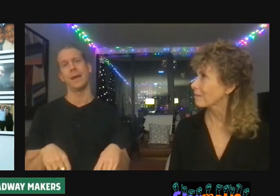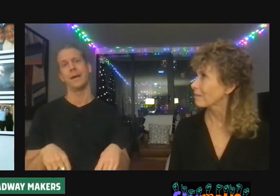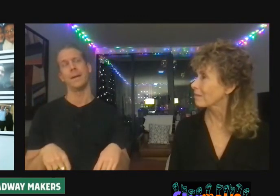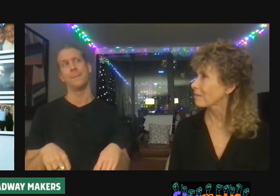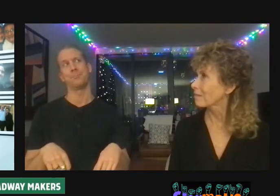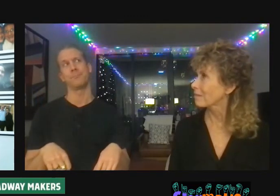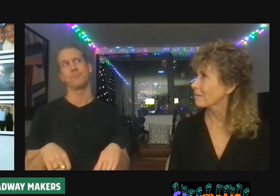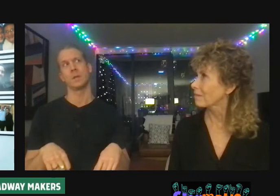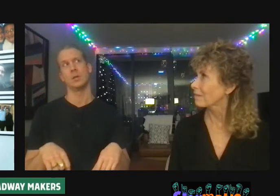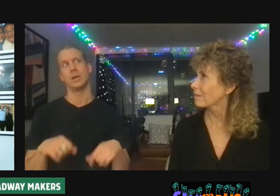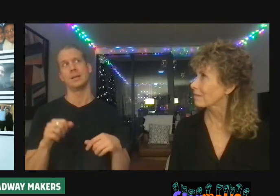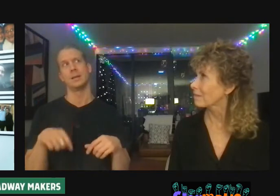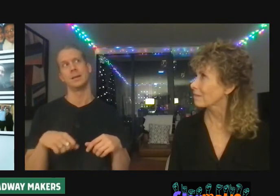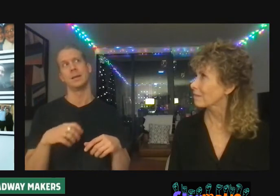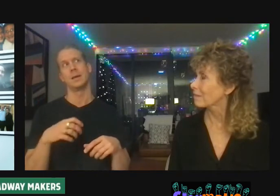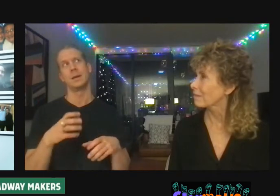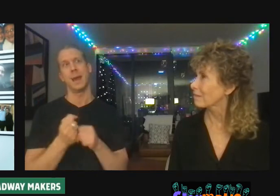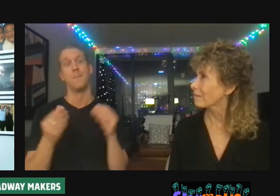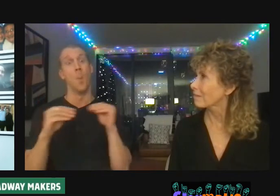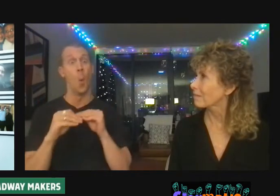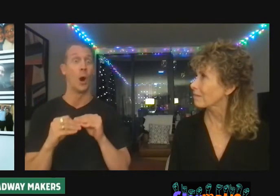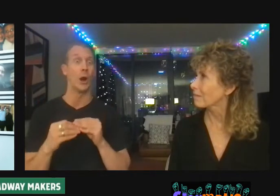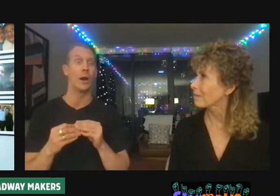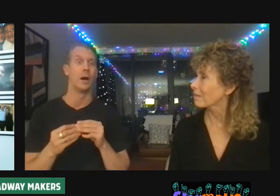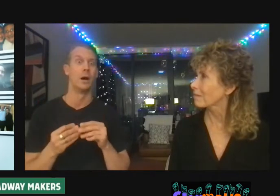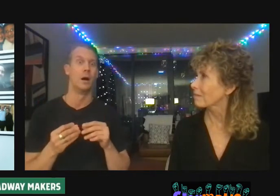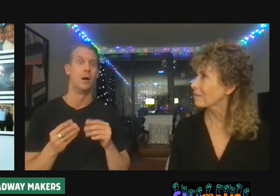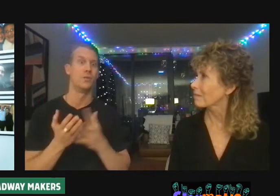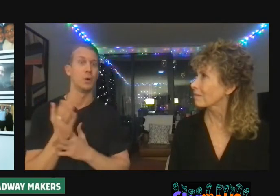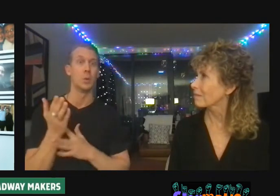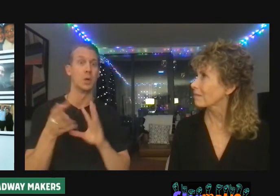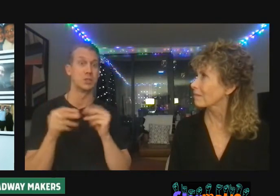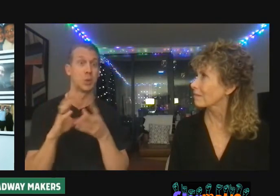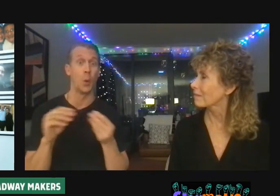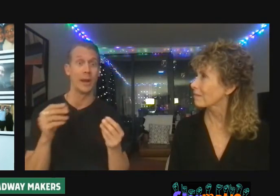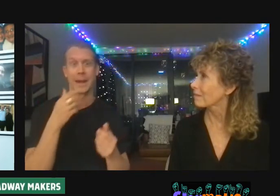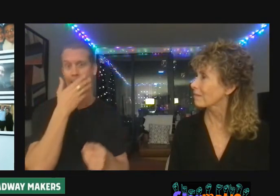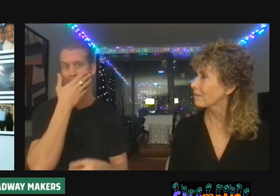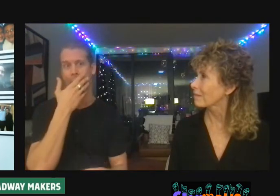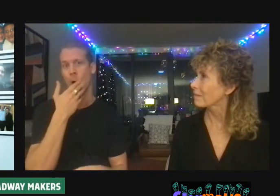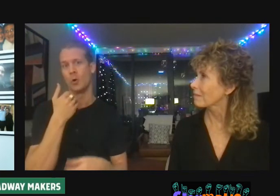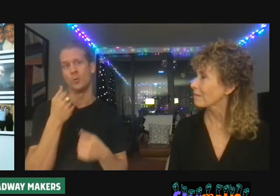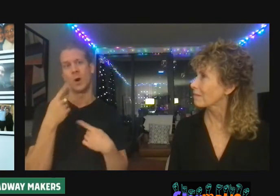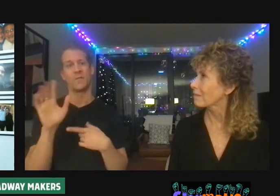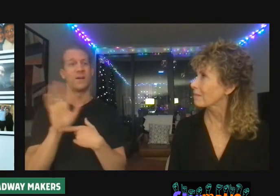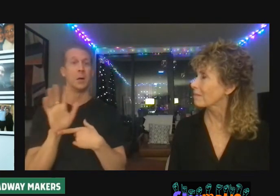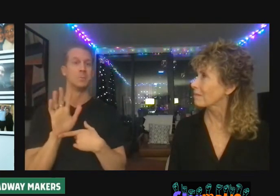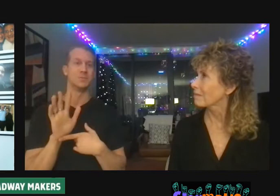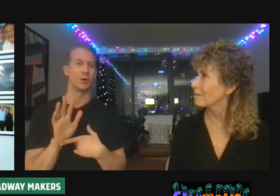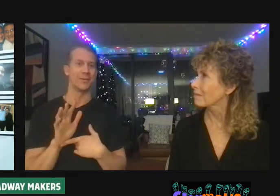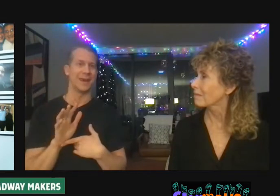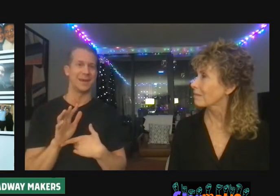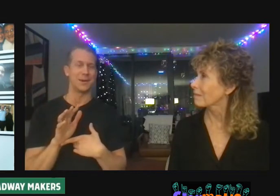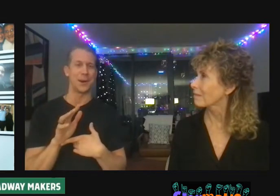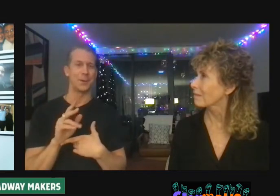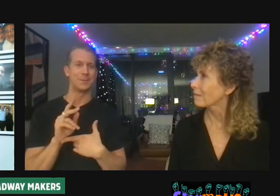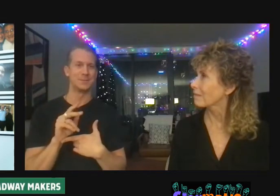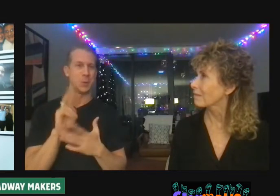can't you can get more through a story, while films